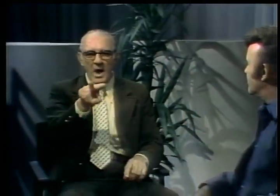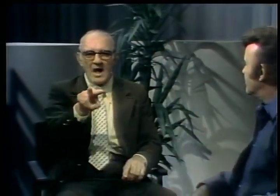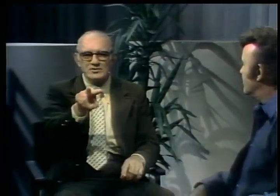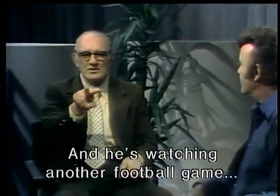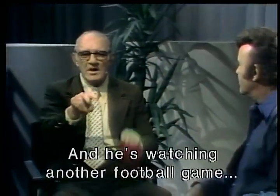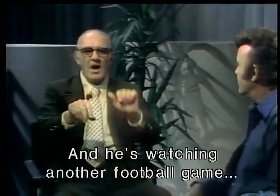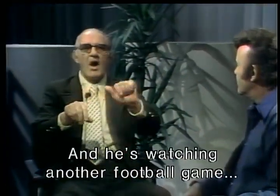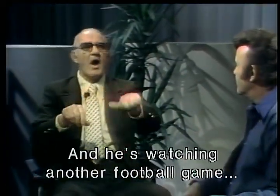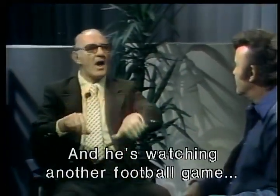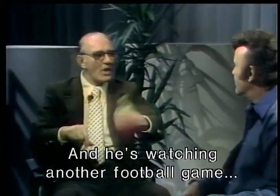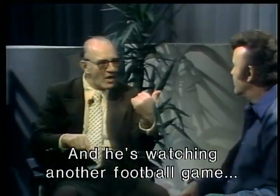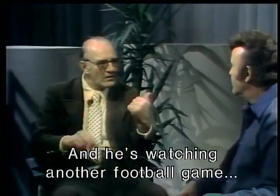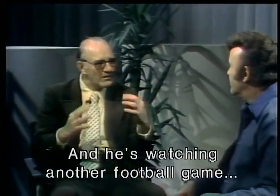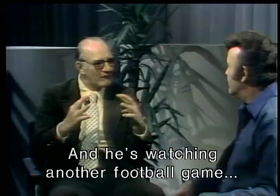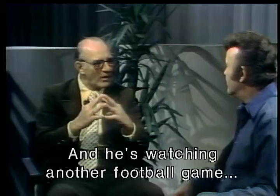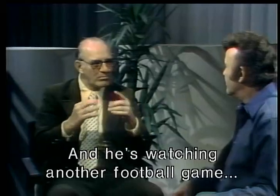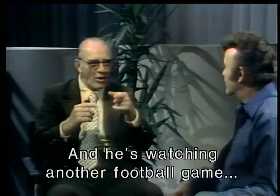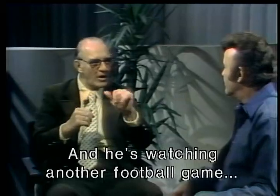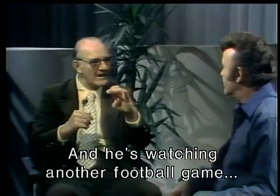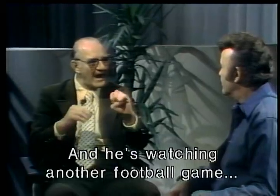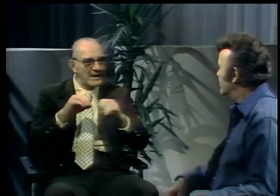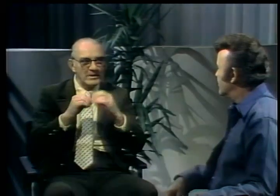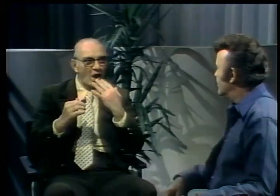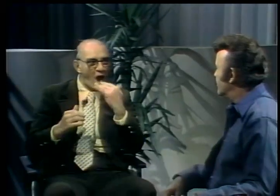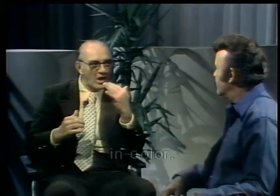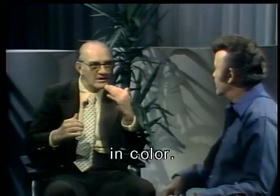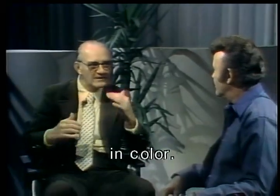watching another football game in color.